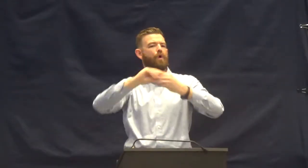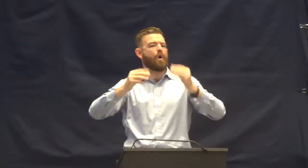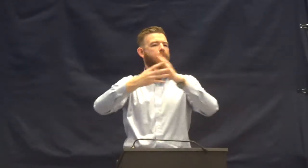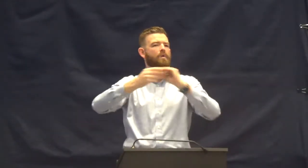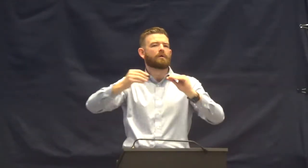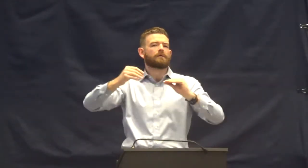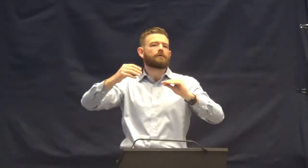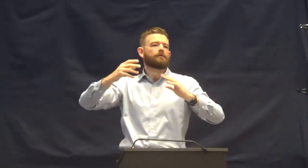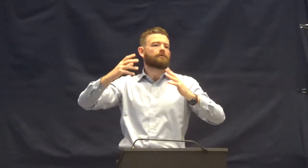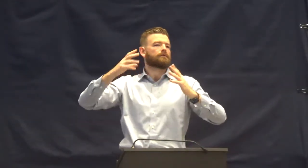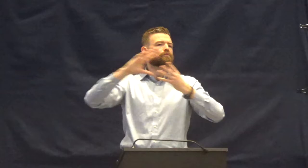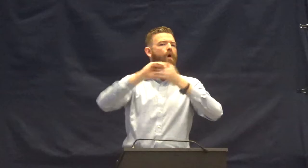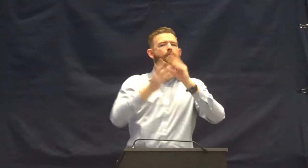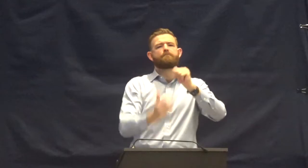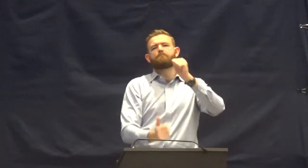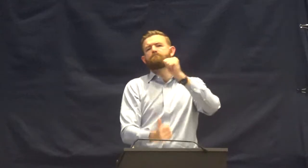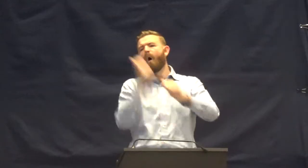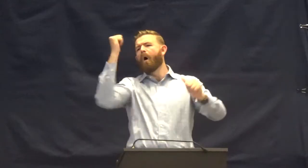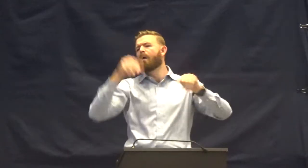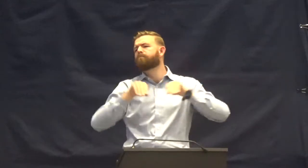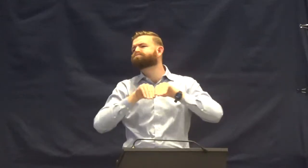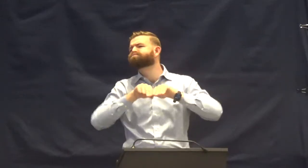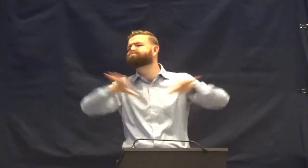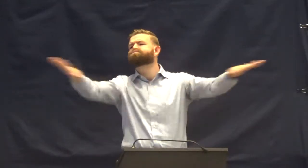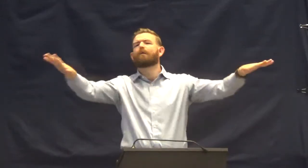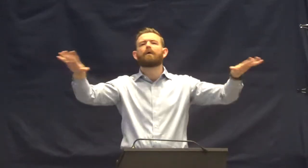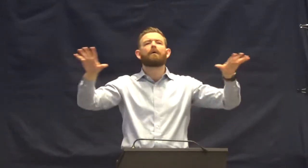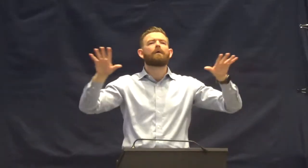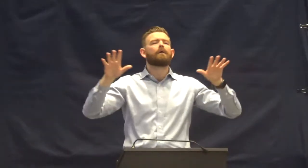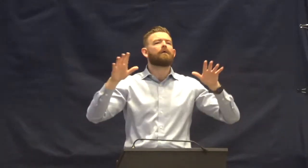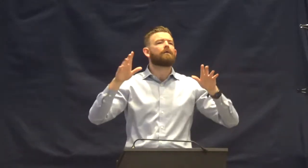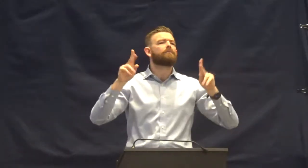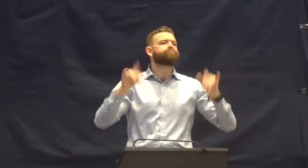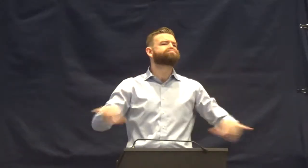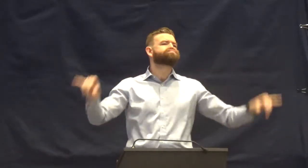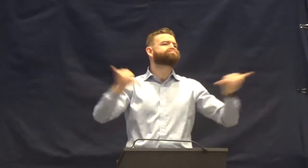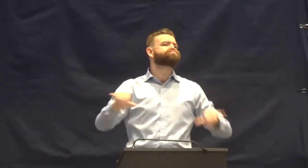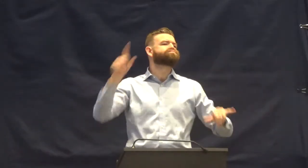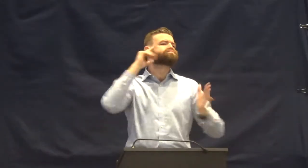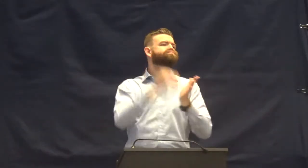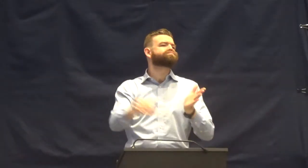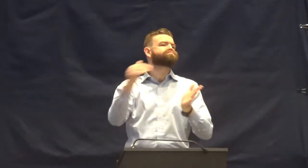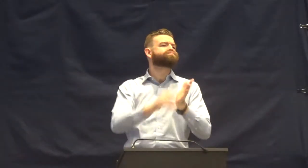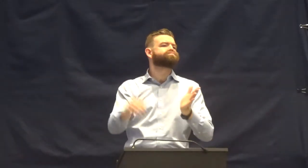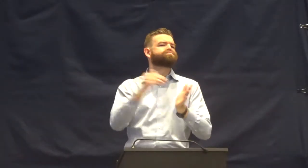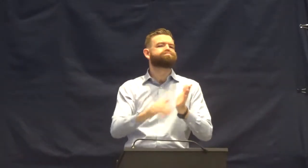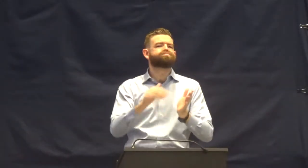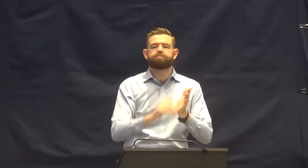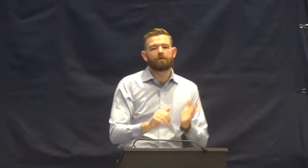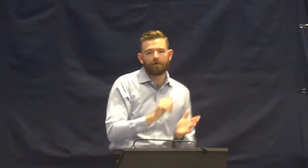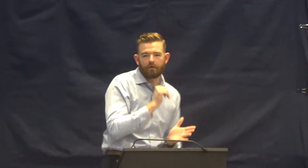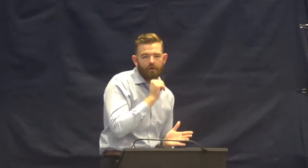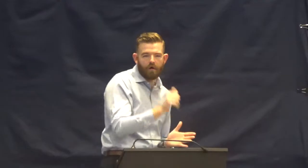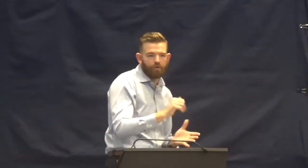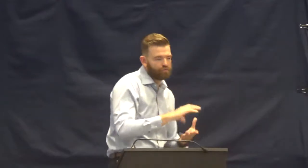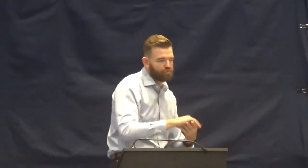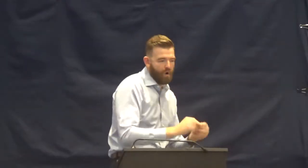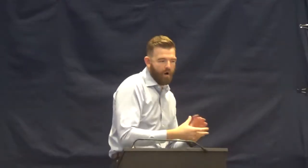And the reason this happens is the most prevalent story that we